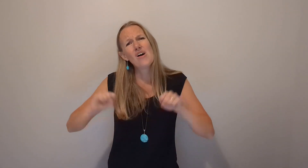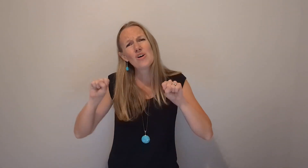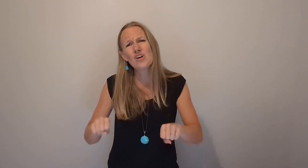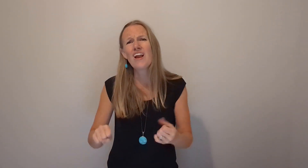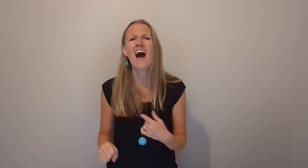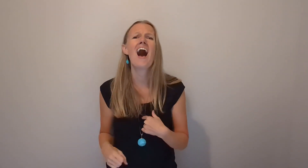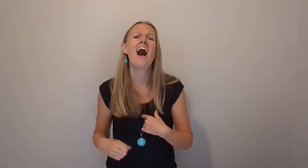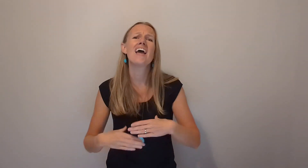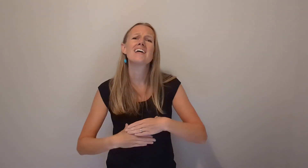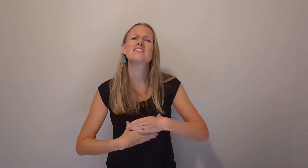How could I